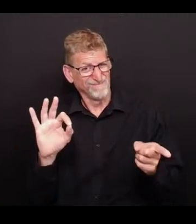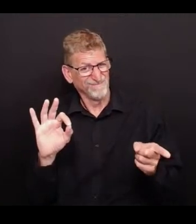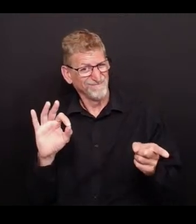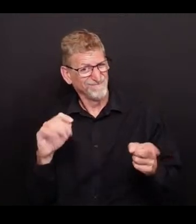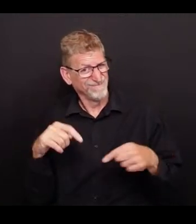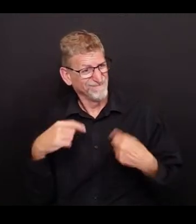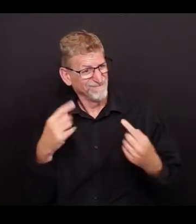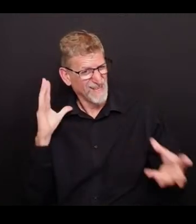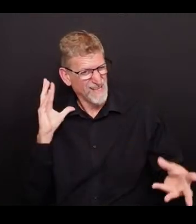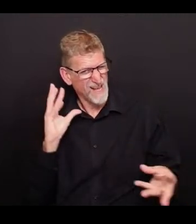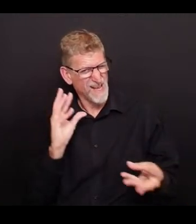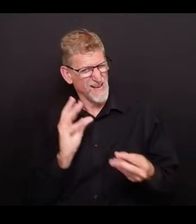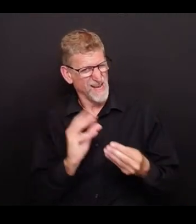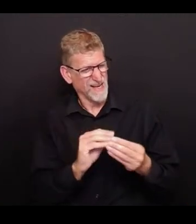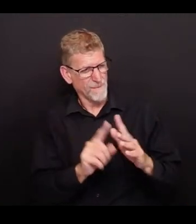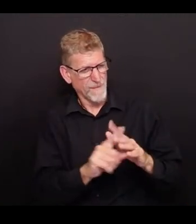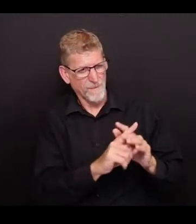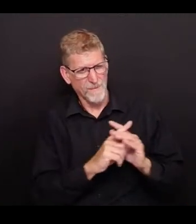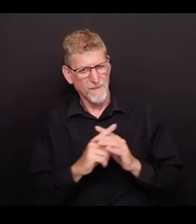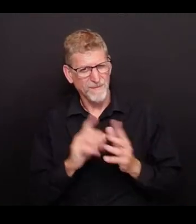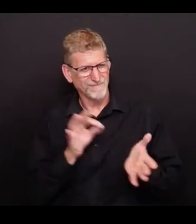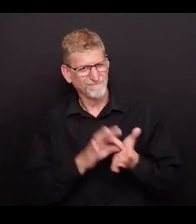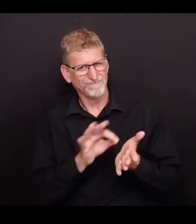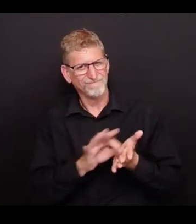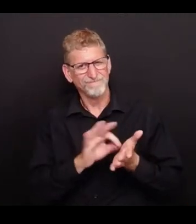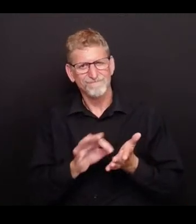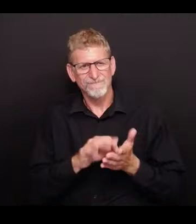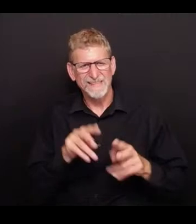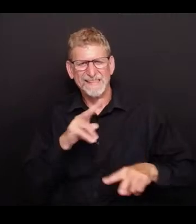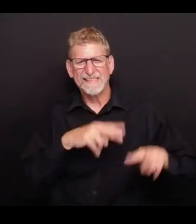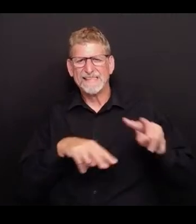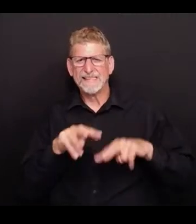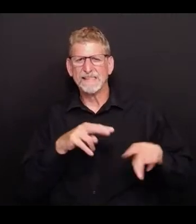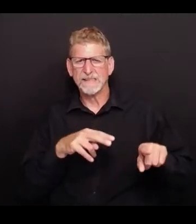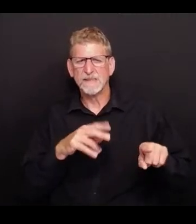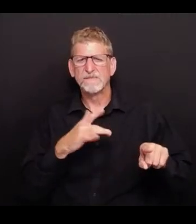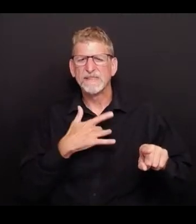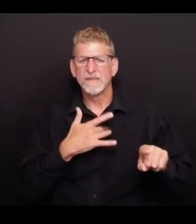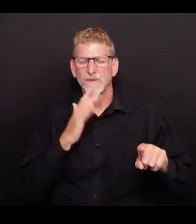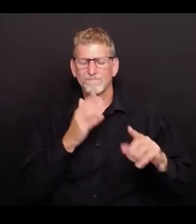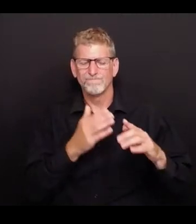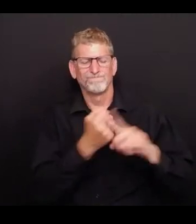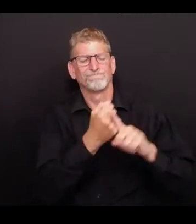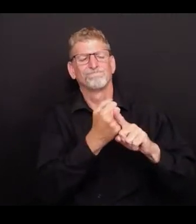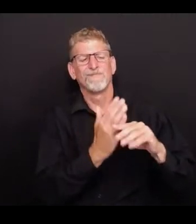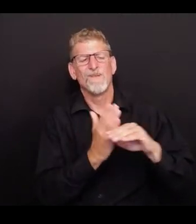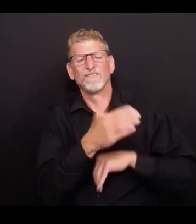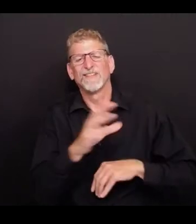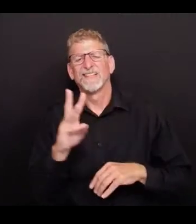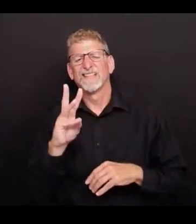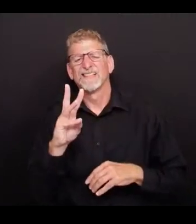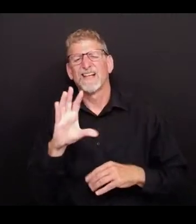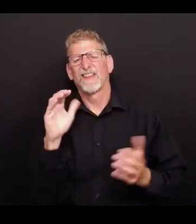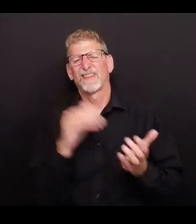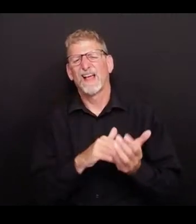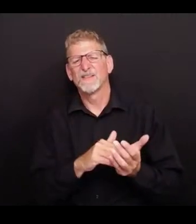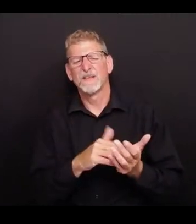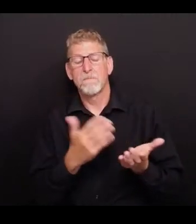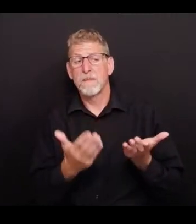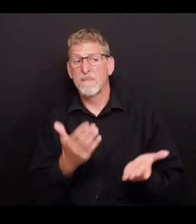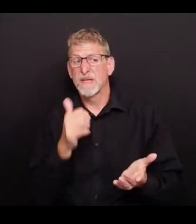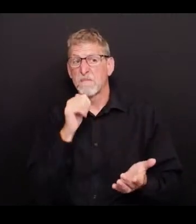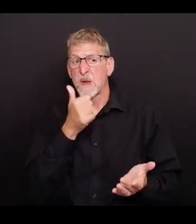599,909 cases since the start of the pandemic. We expect to cross the 600,000 case mark